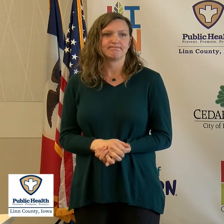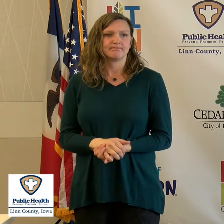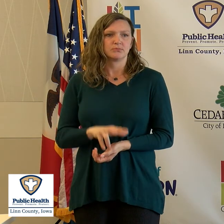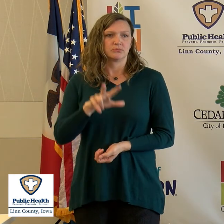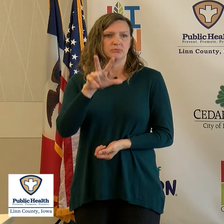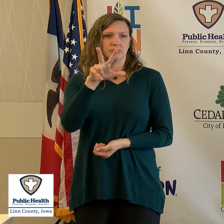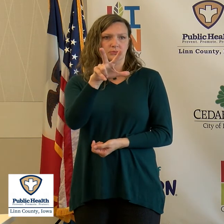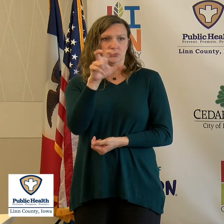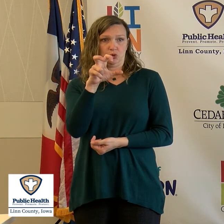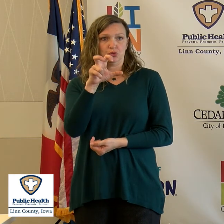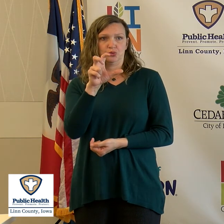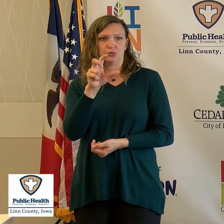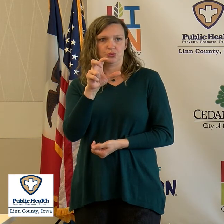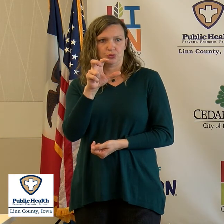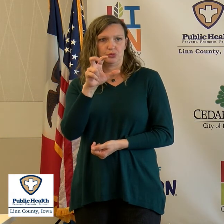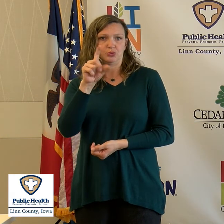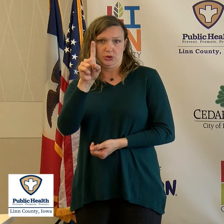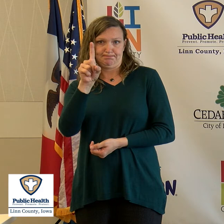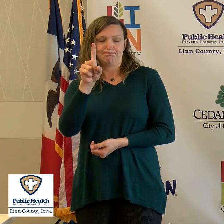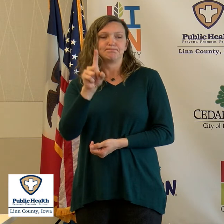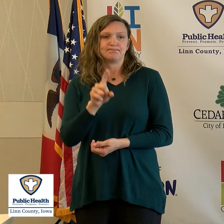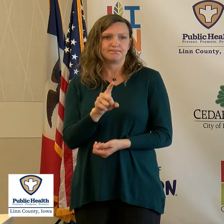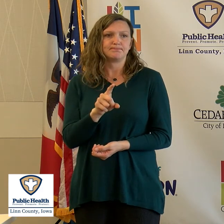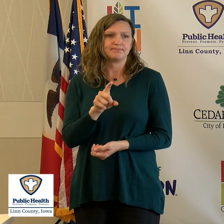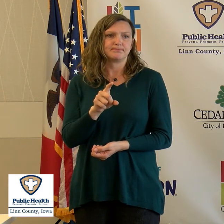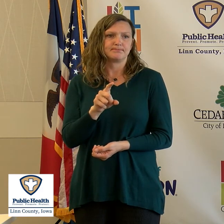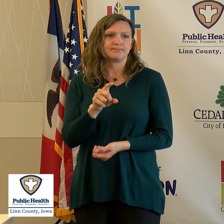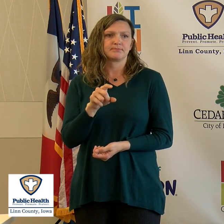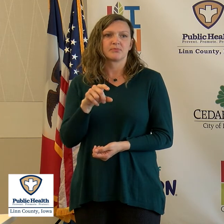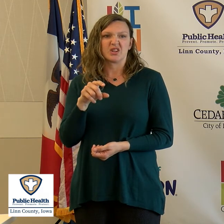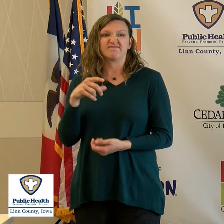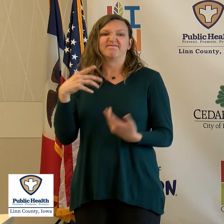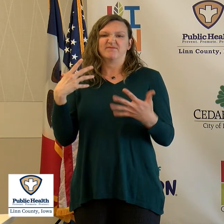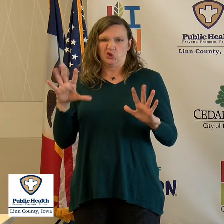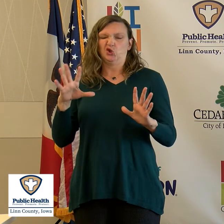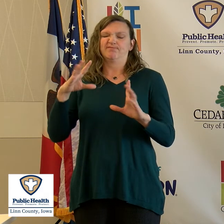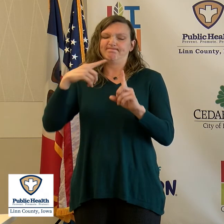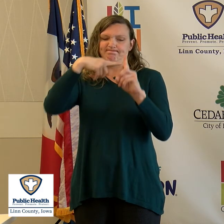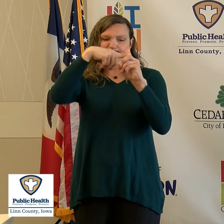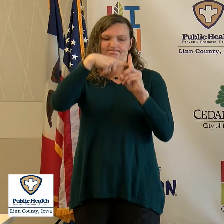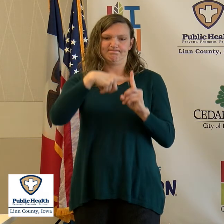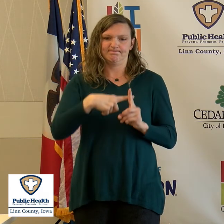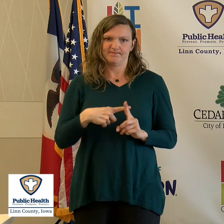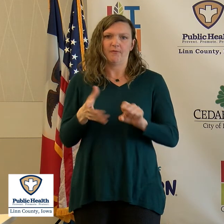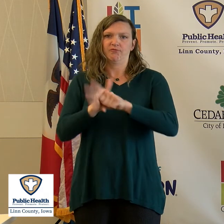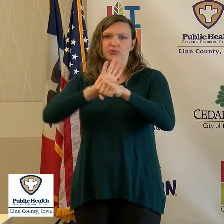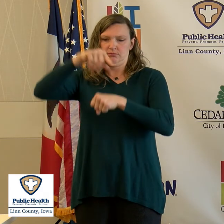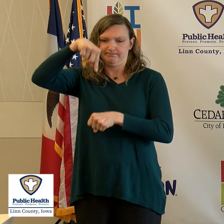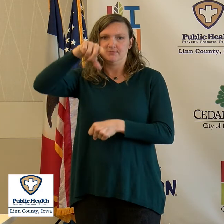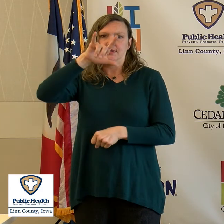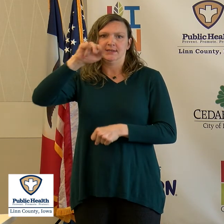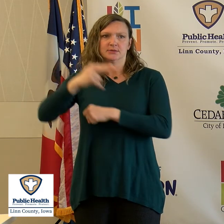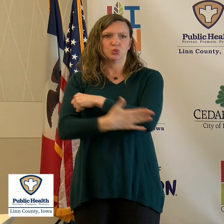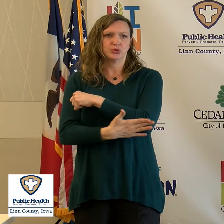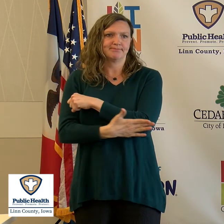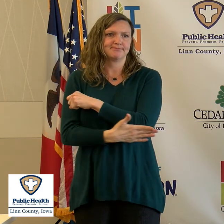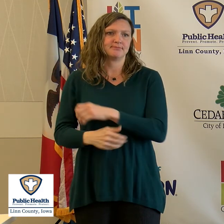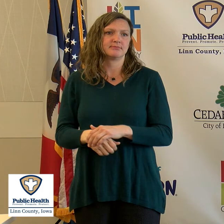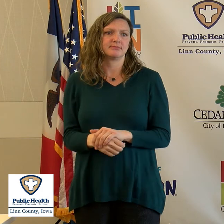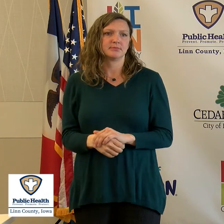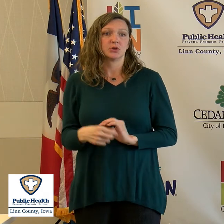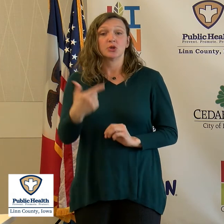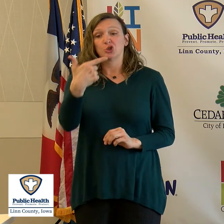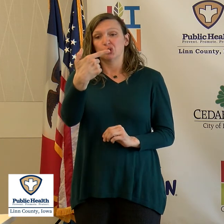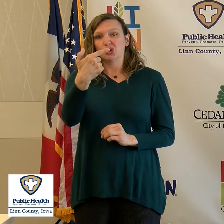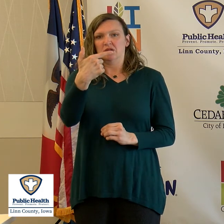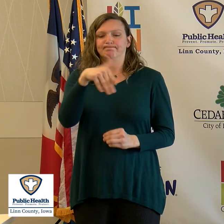301 cases of COVID-19 in Linn County. There have been 21 deaths,